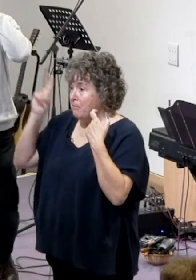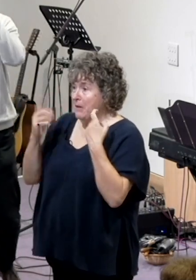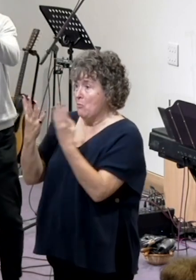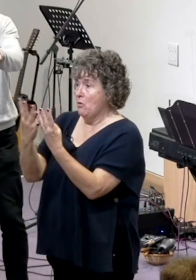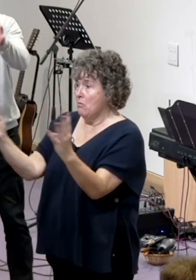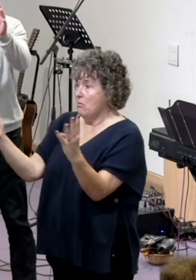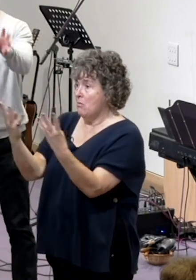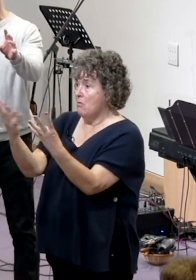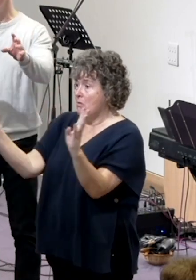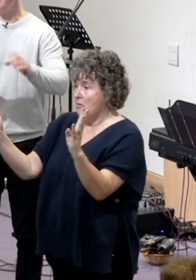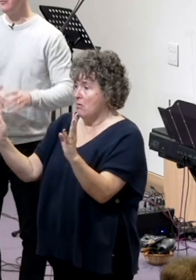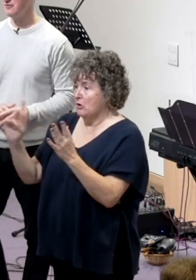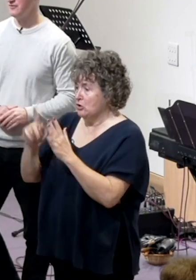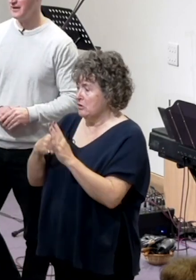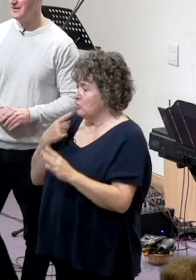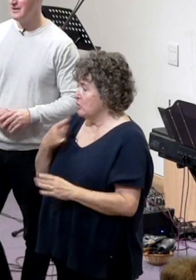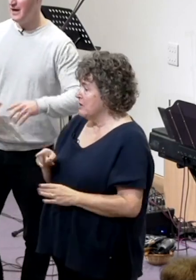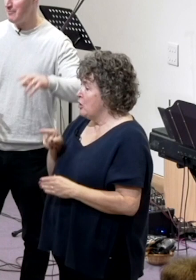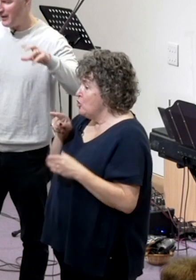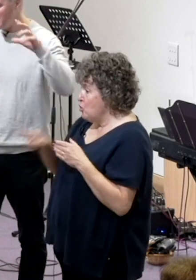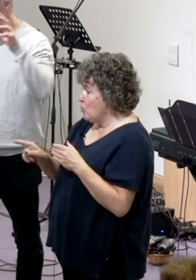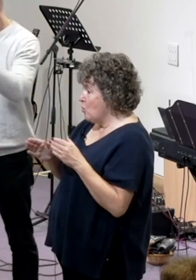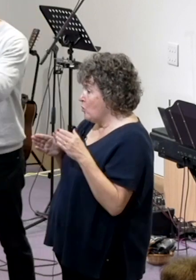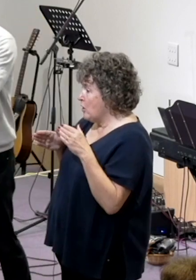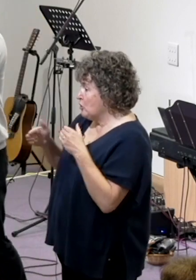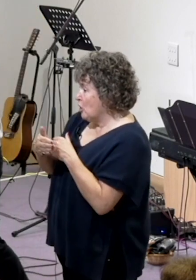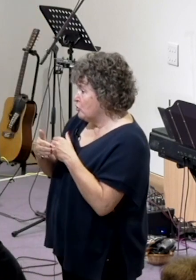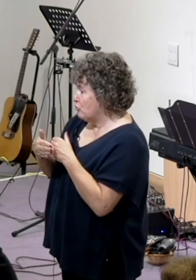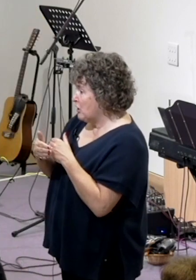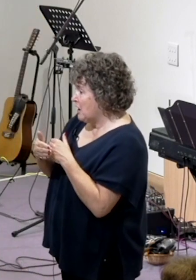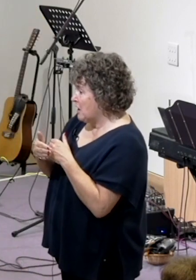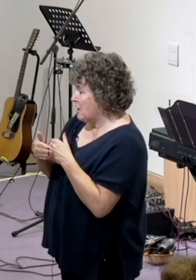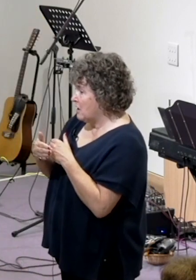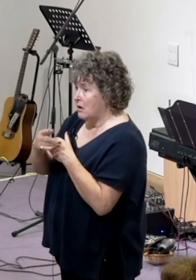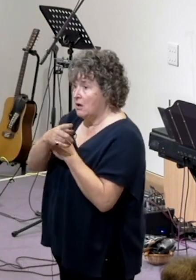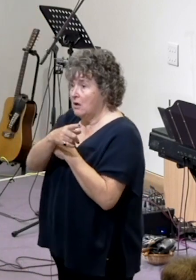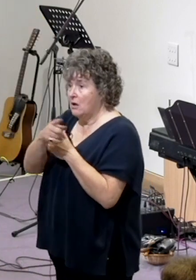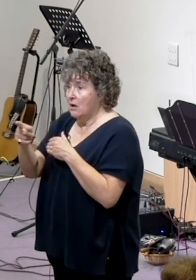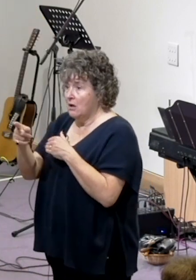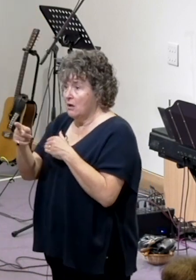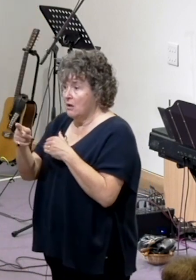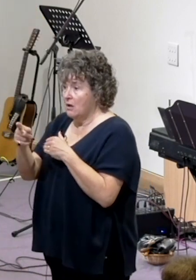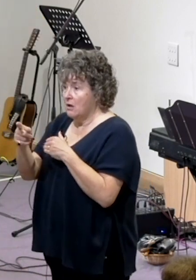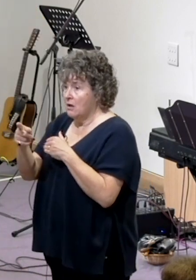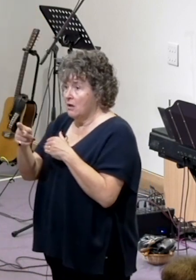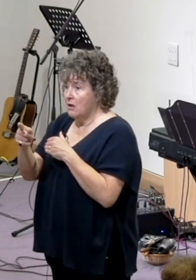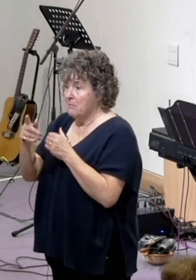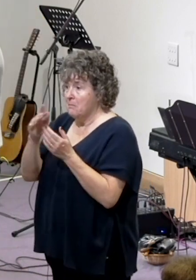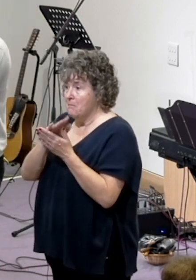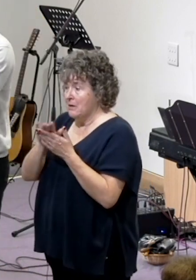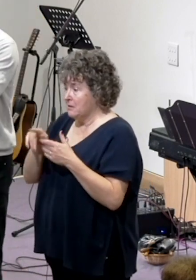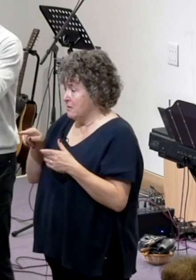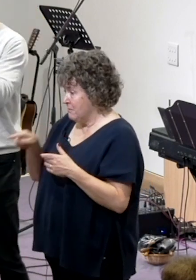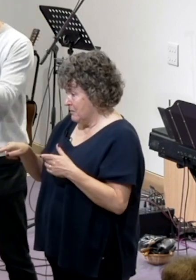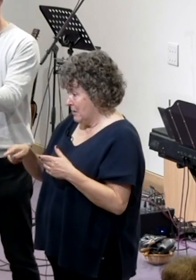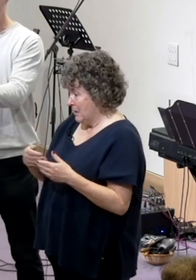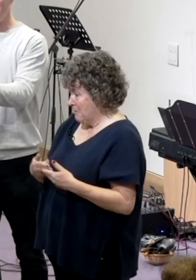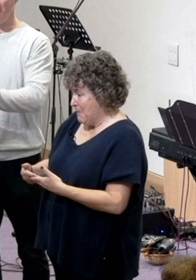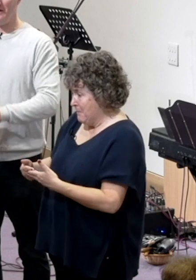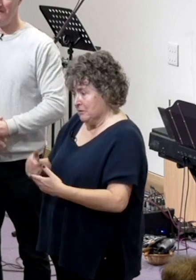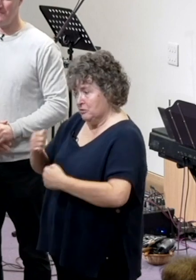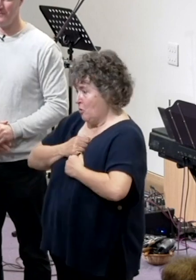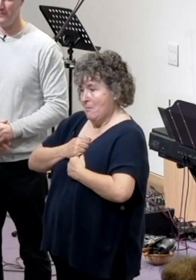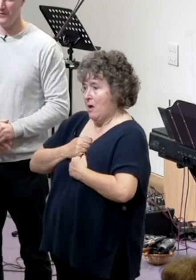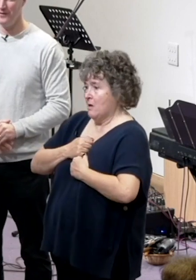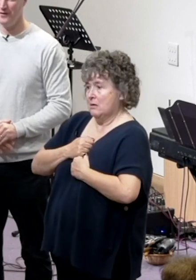he would accuse Mary of adultery. And by accusing her of adultery, he would make it clear to everyone that this baby was nothing to do